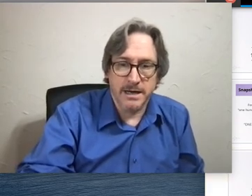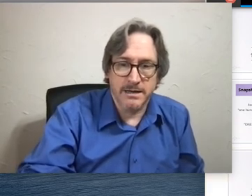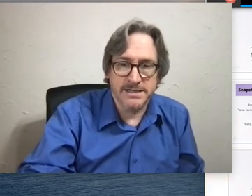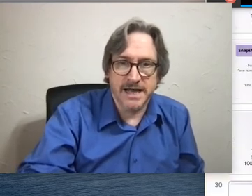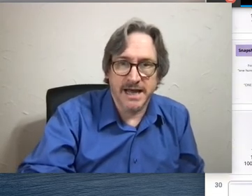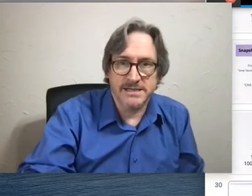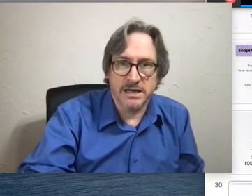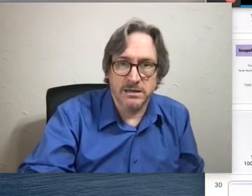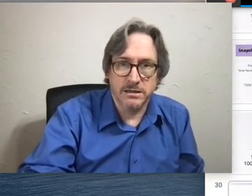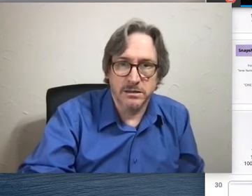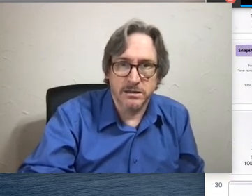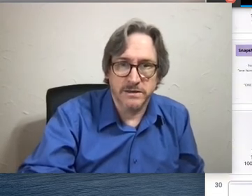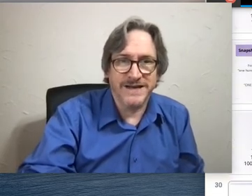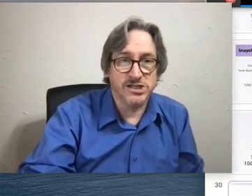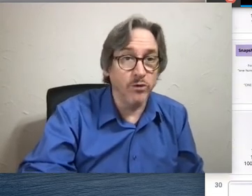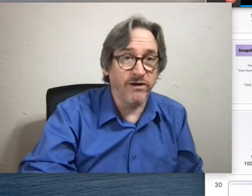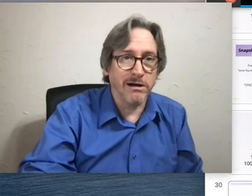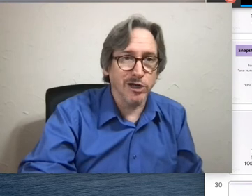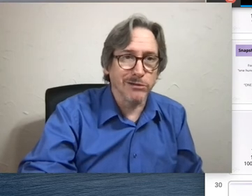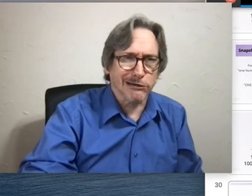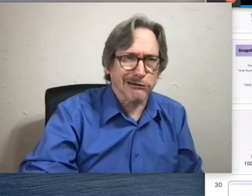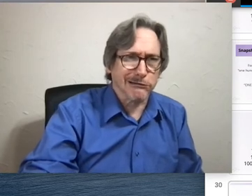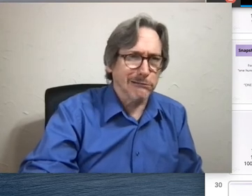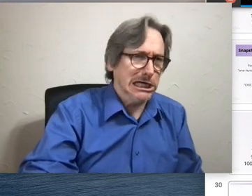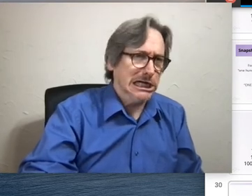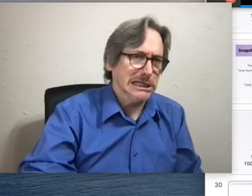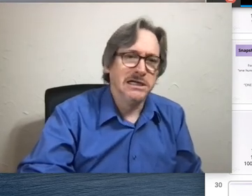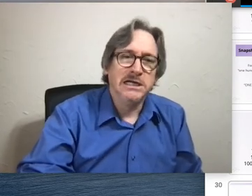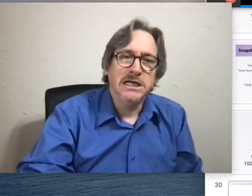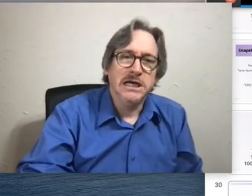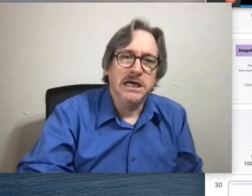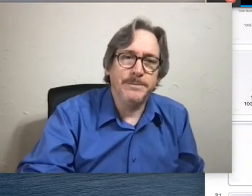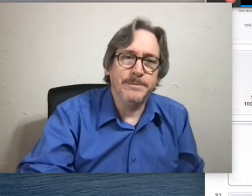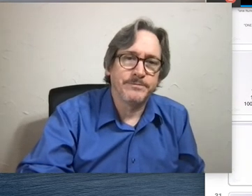And that's the ASL. So far, you learned what?